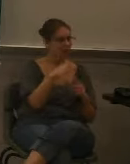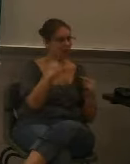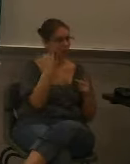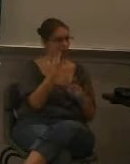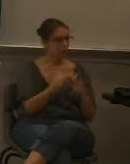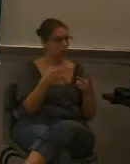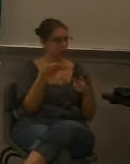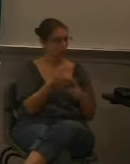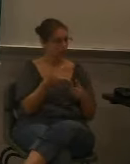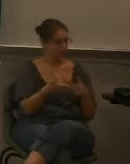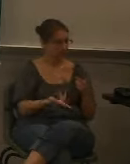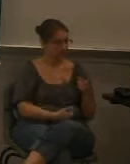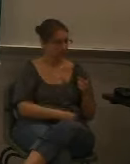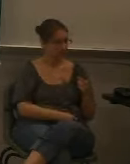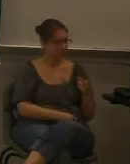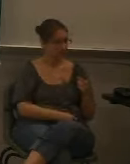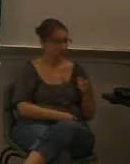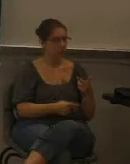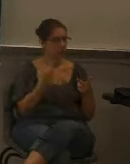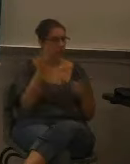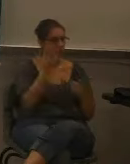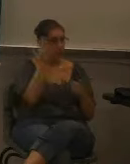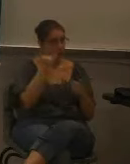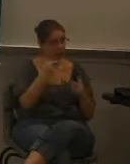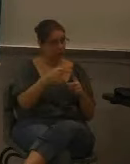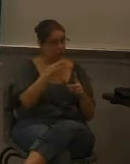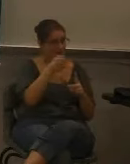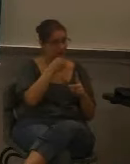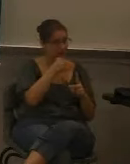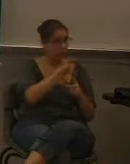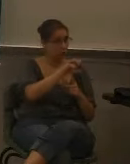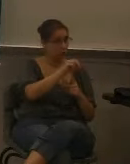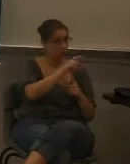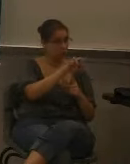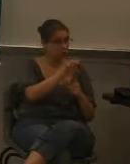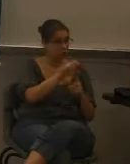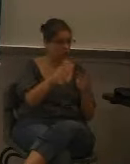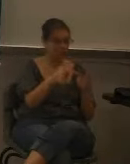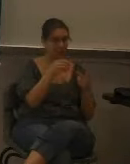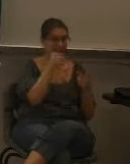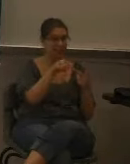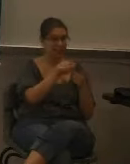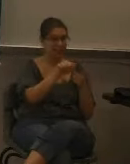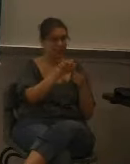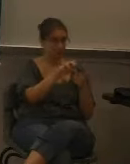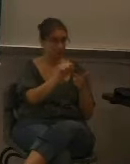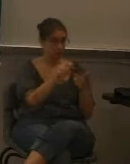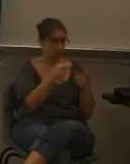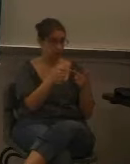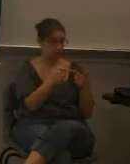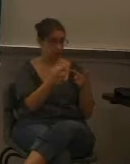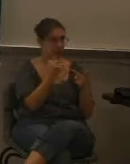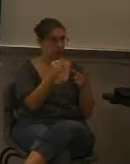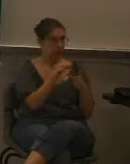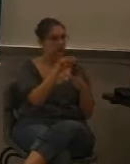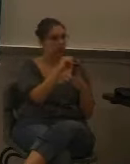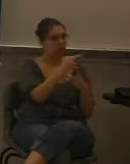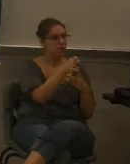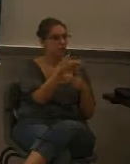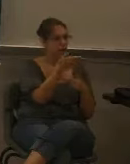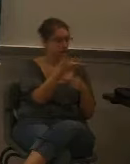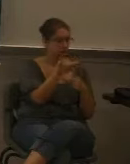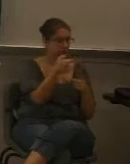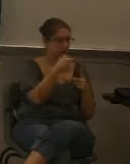there. And the reason for that is that the ones that eat the coarse material are basically creating fine material through their excretion, their